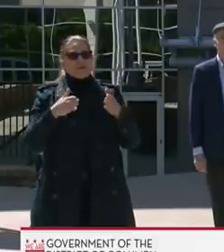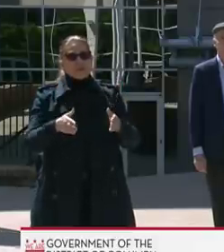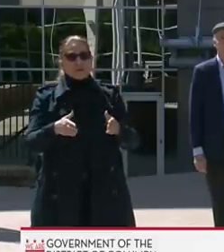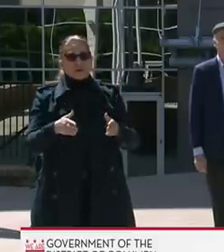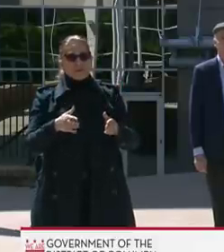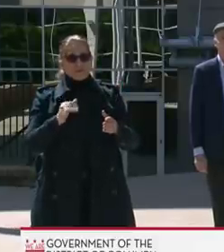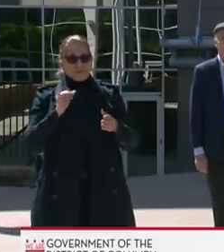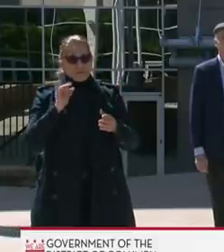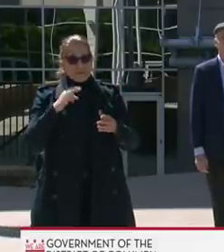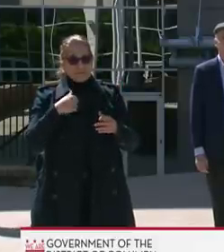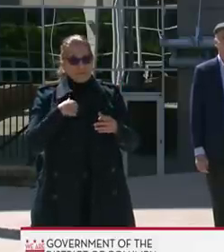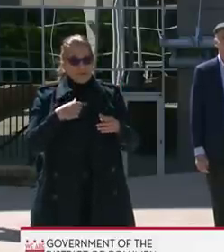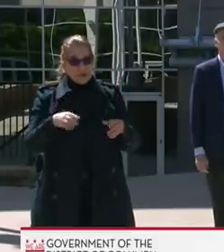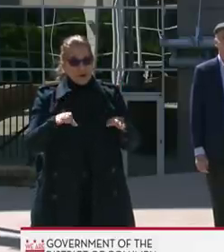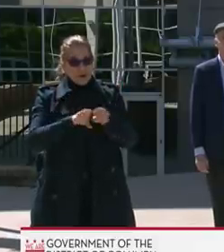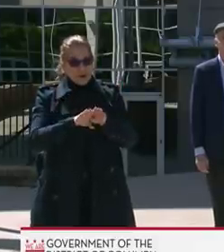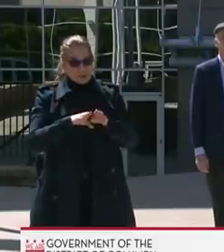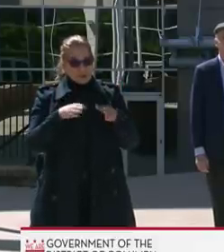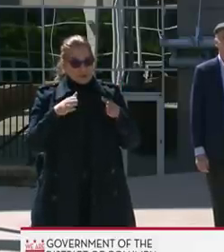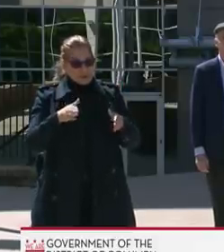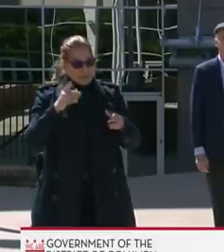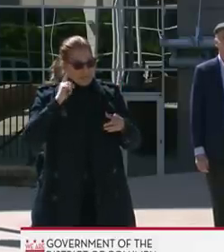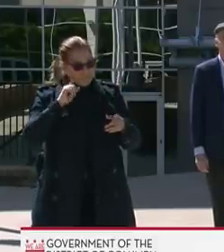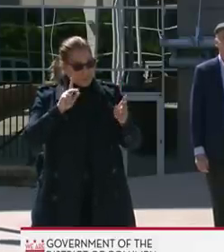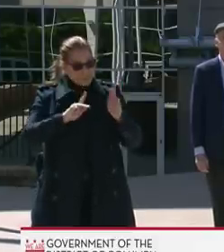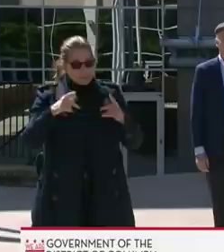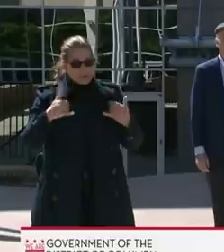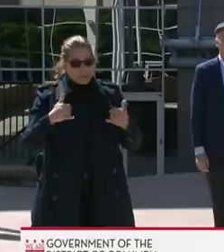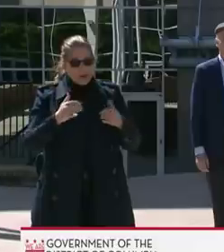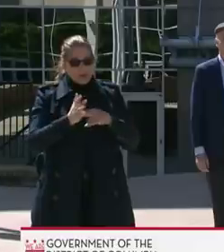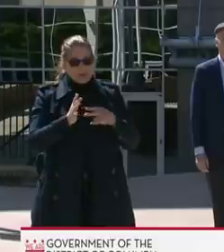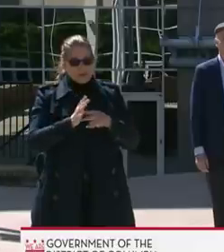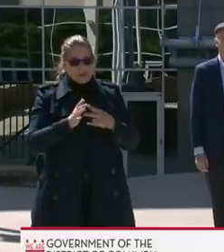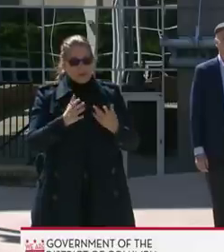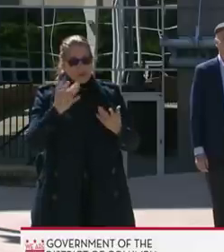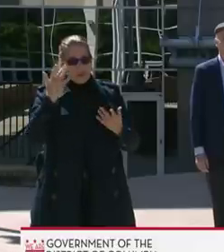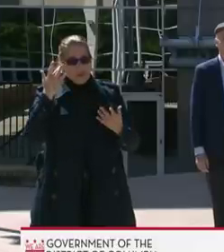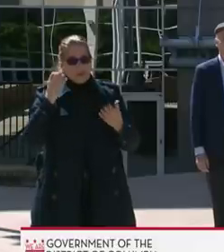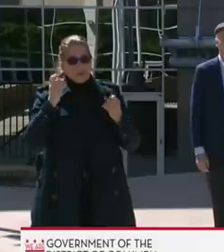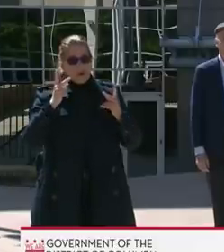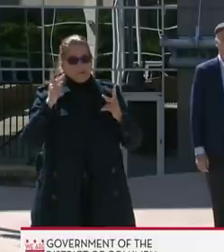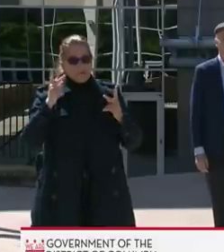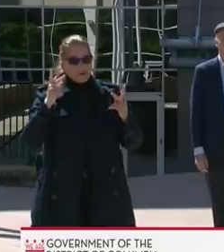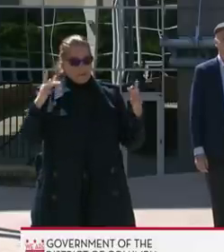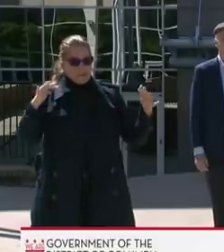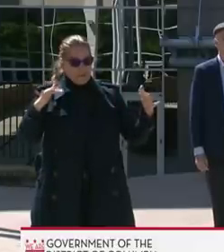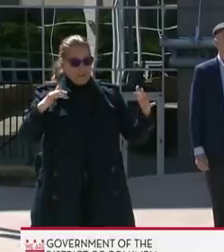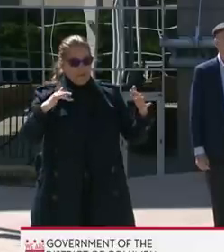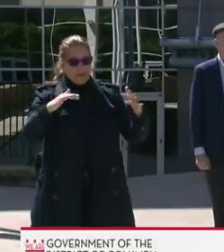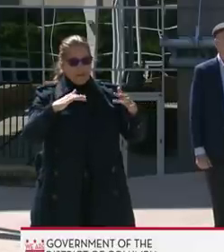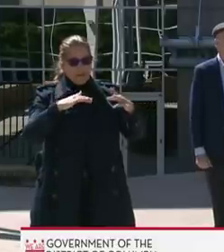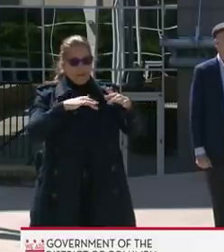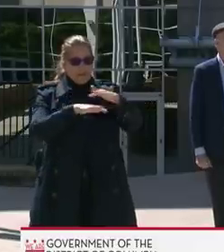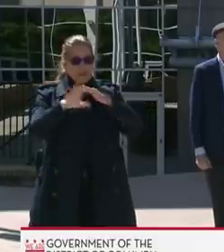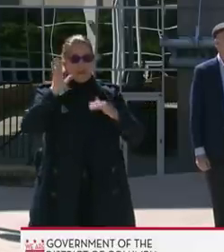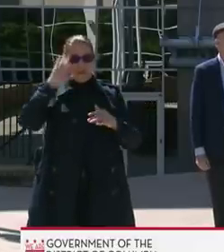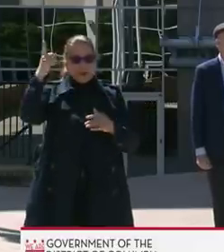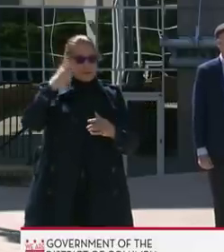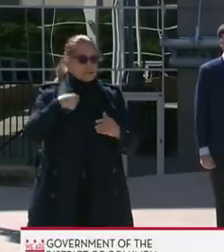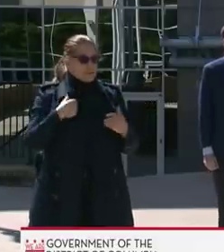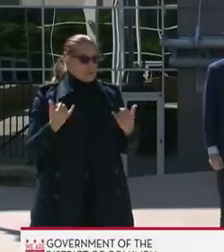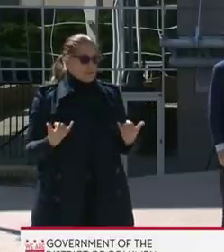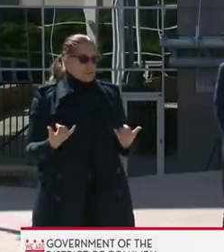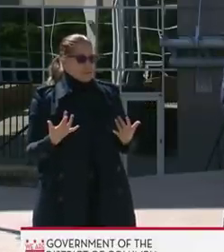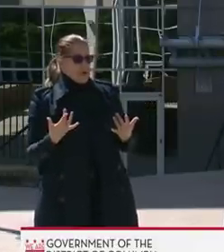then you would be asking me, why are so many people on the street? So I just got to tell you, I'm not convinced by that. Okay, last question. Some